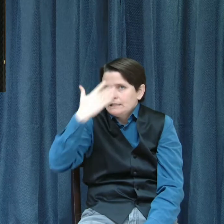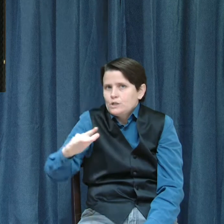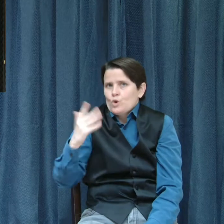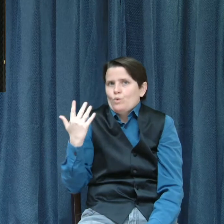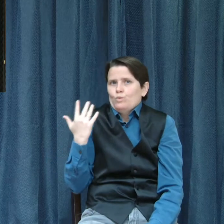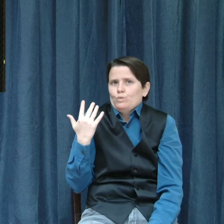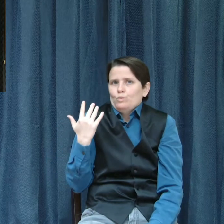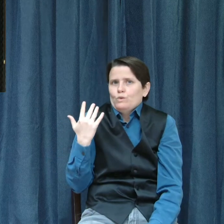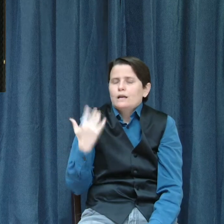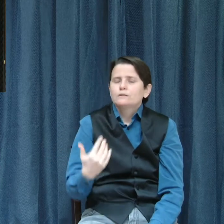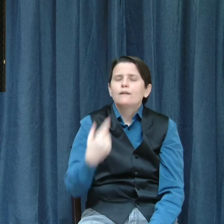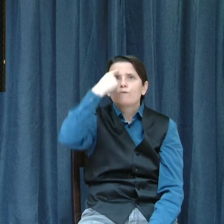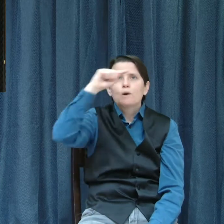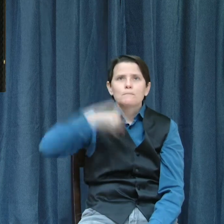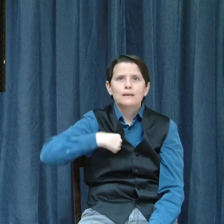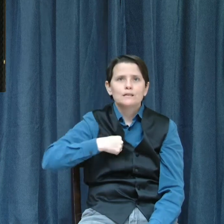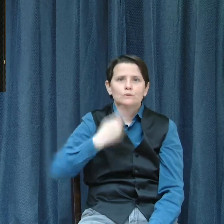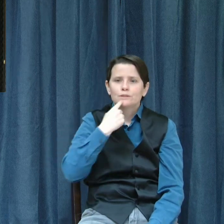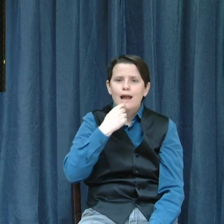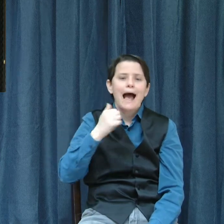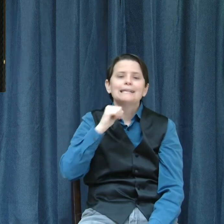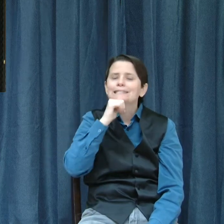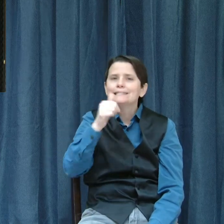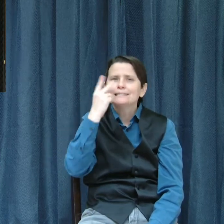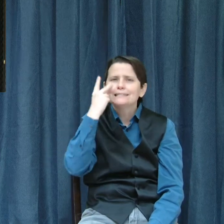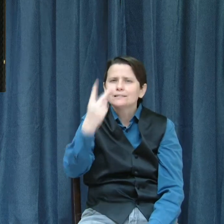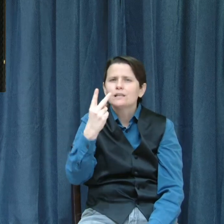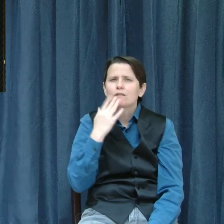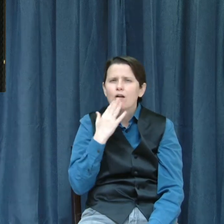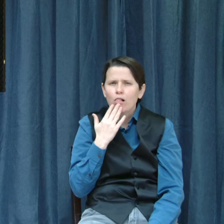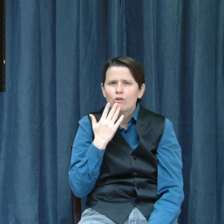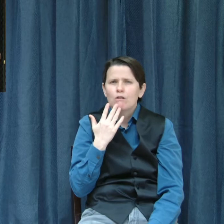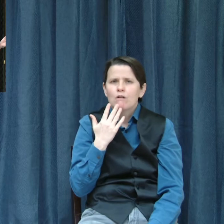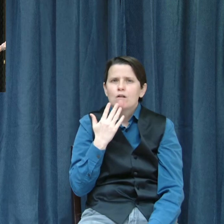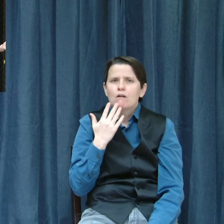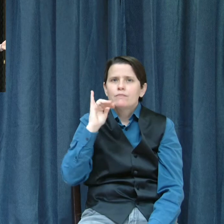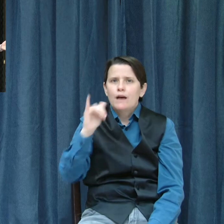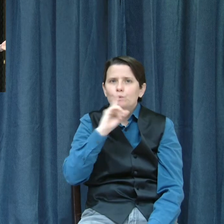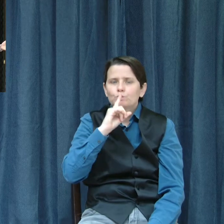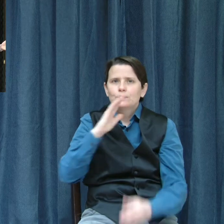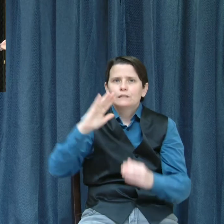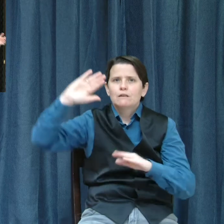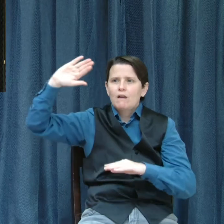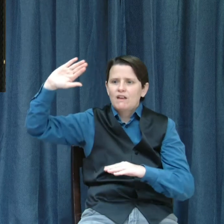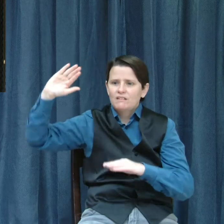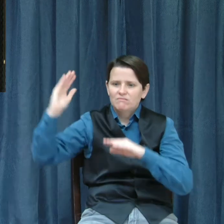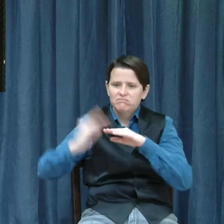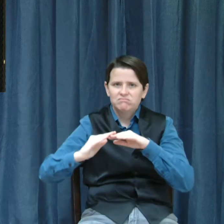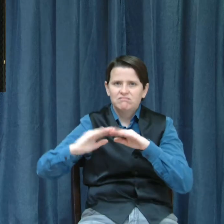me to stand and say, I don't see color was actually diminishing rather than inclusive, because it